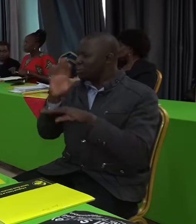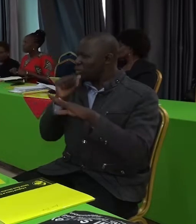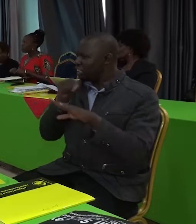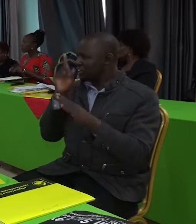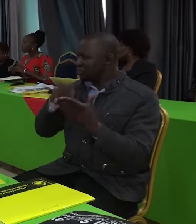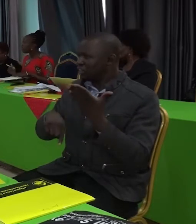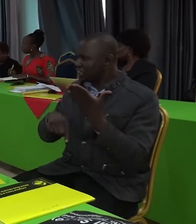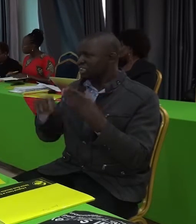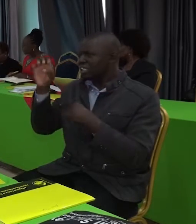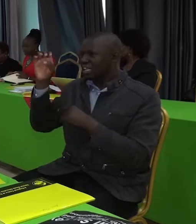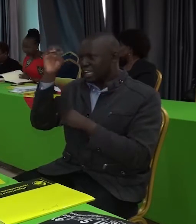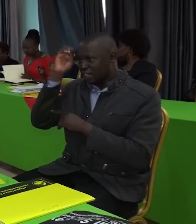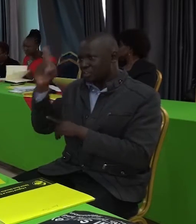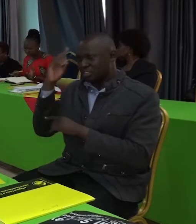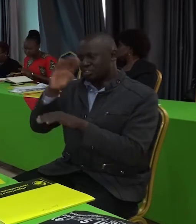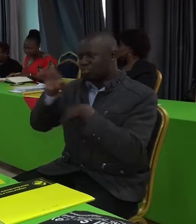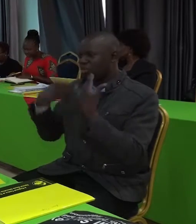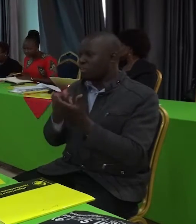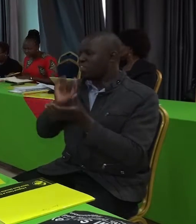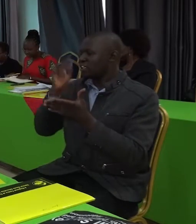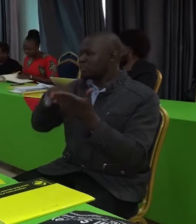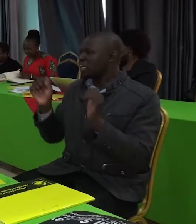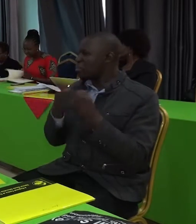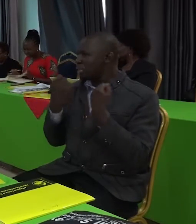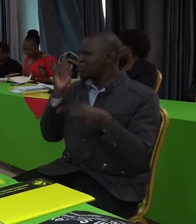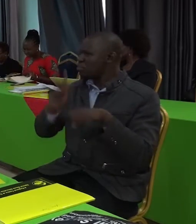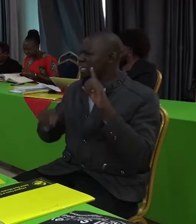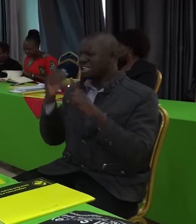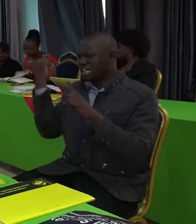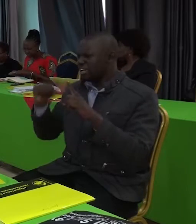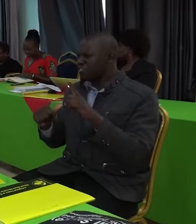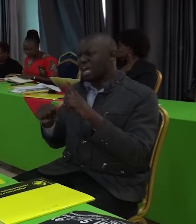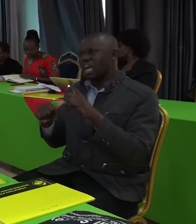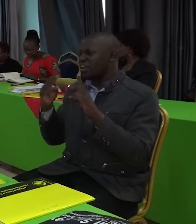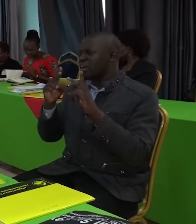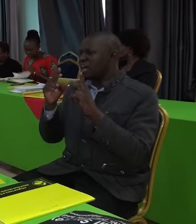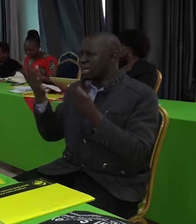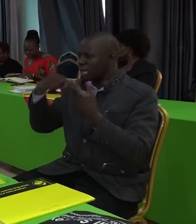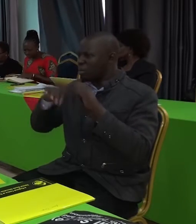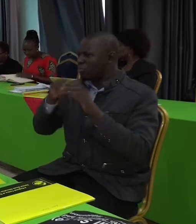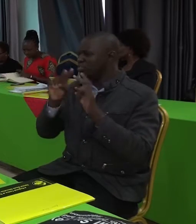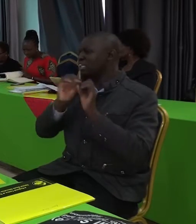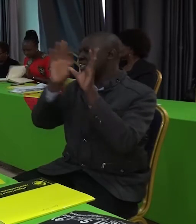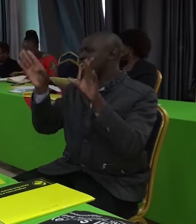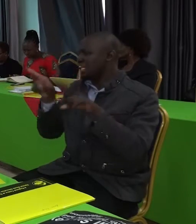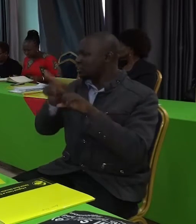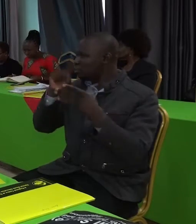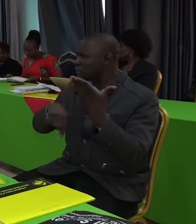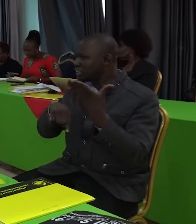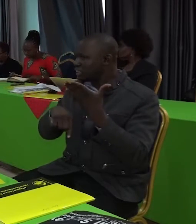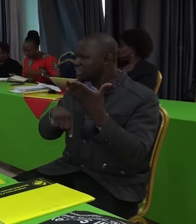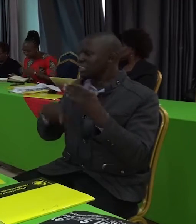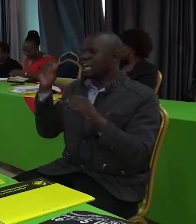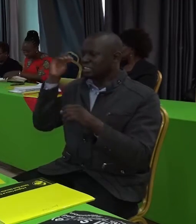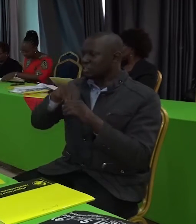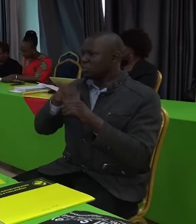for all. That is what happened. They never brought it out. We shall see when it really came out as